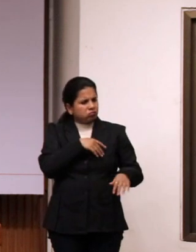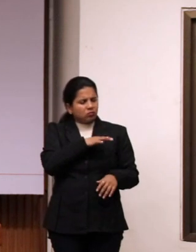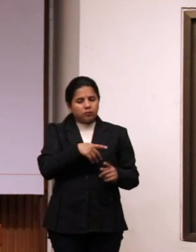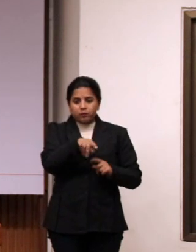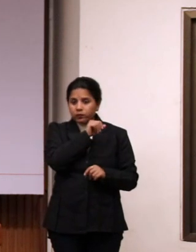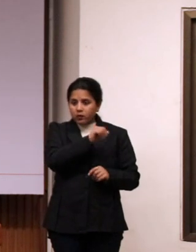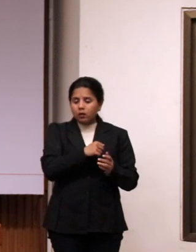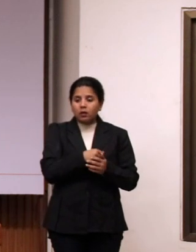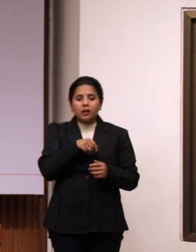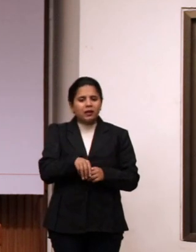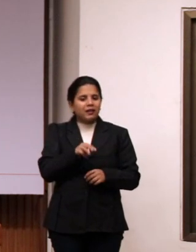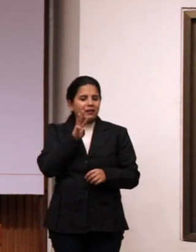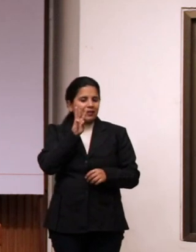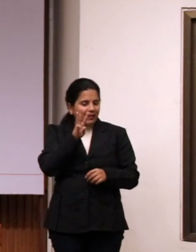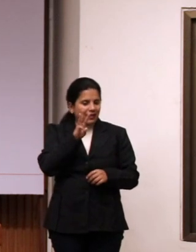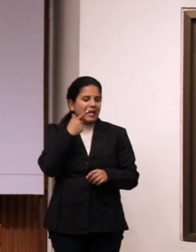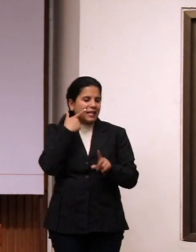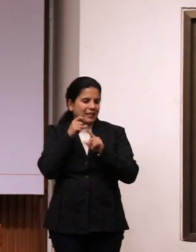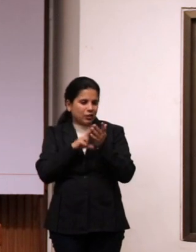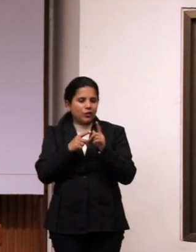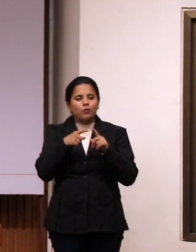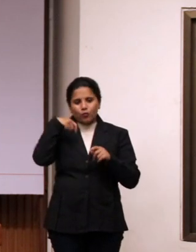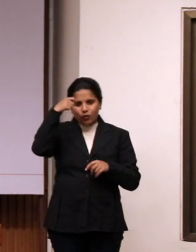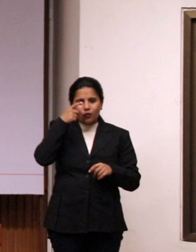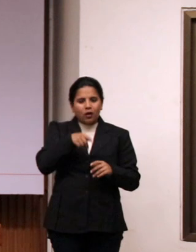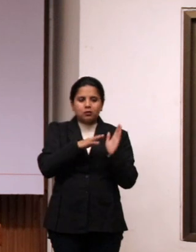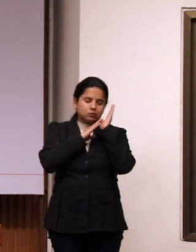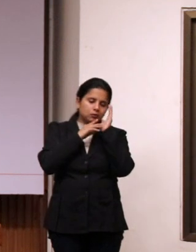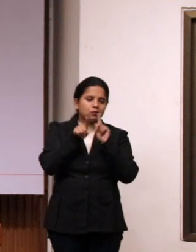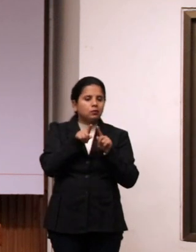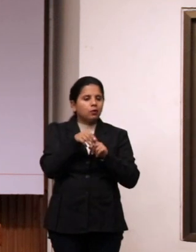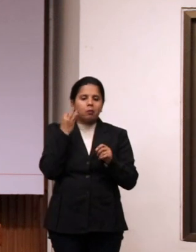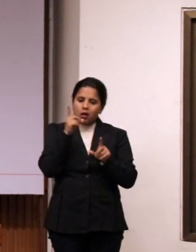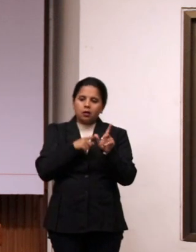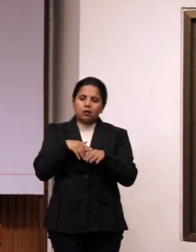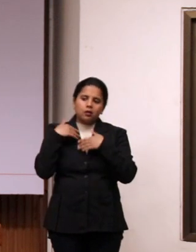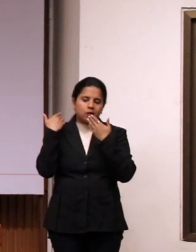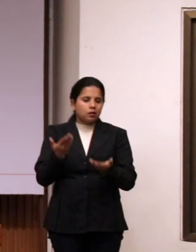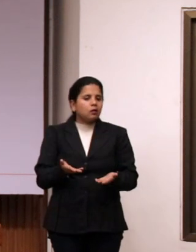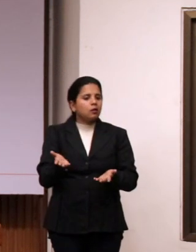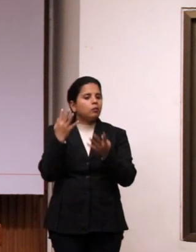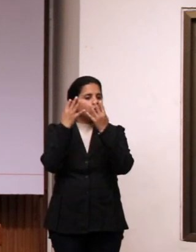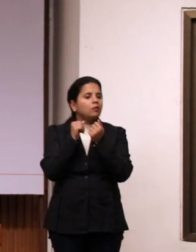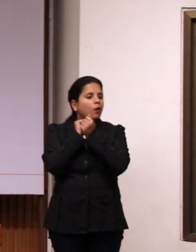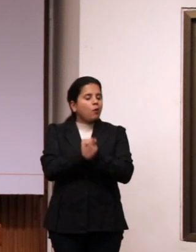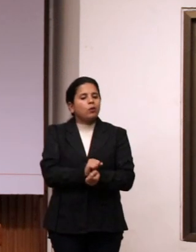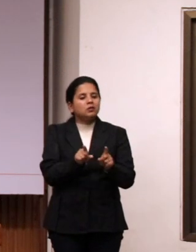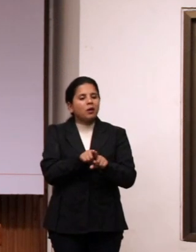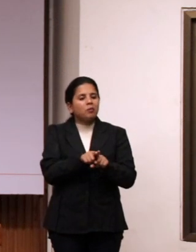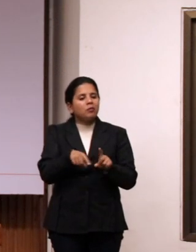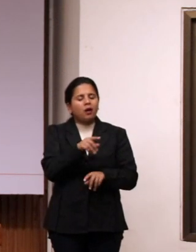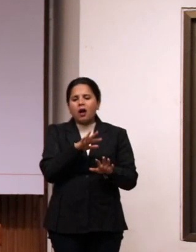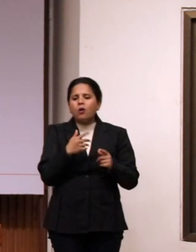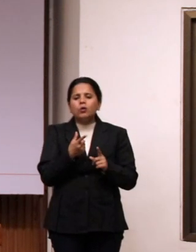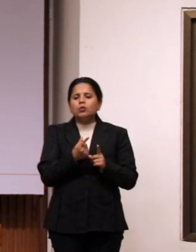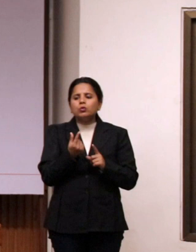great 3-idiot movie hero is sleeping since last many years, or house arrest, just for this reason.